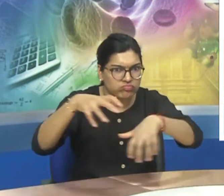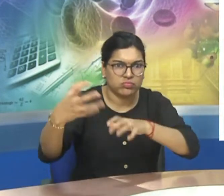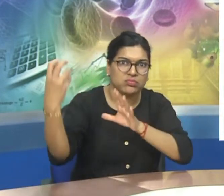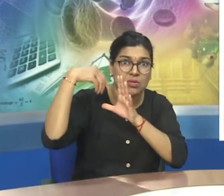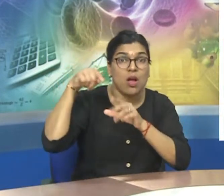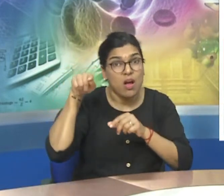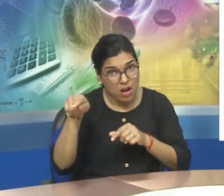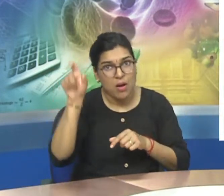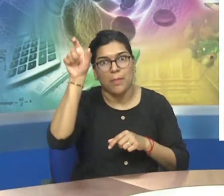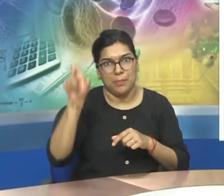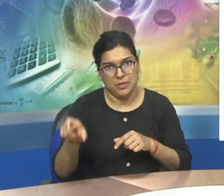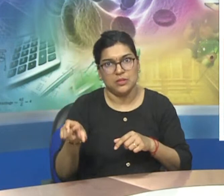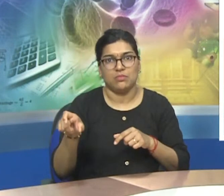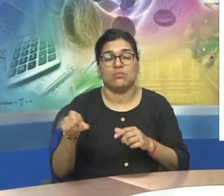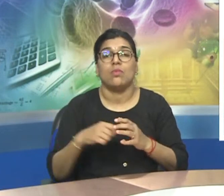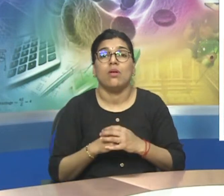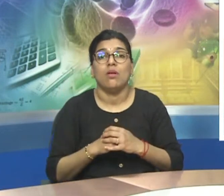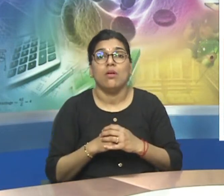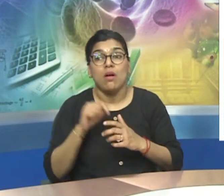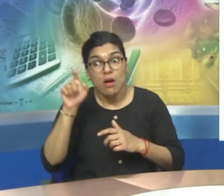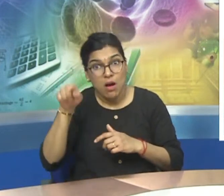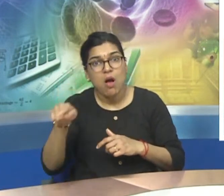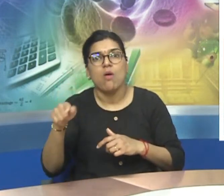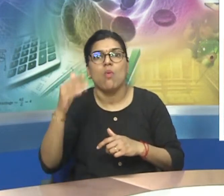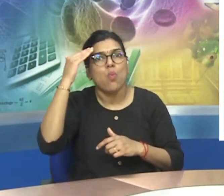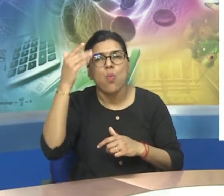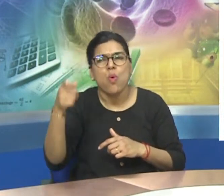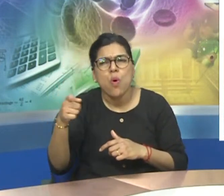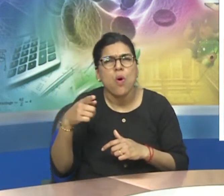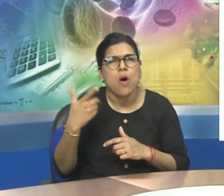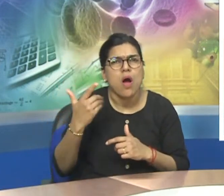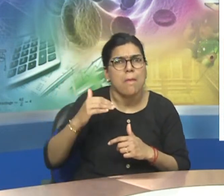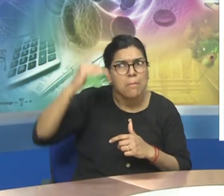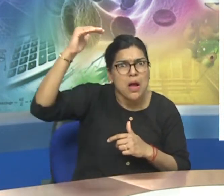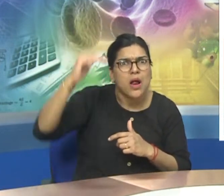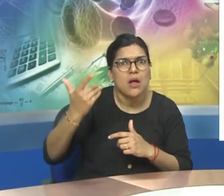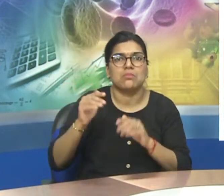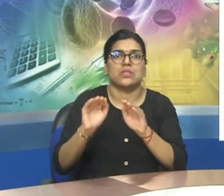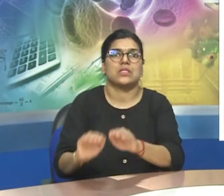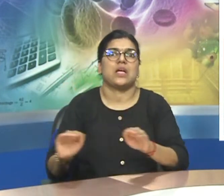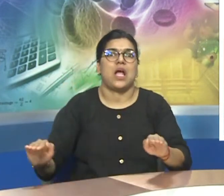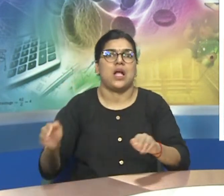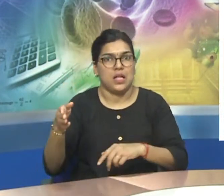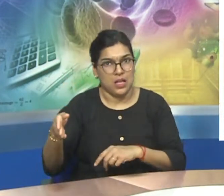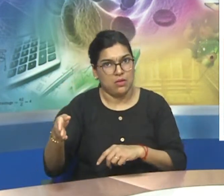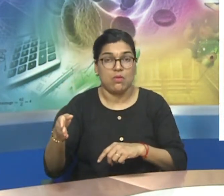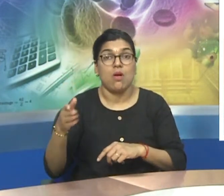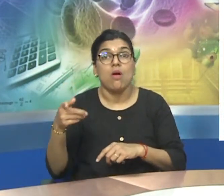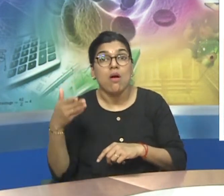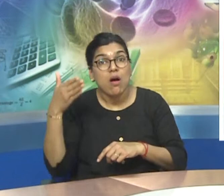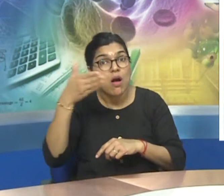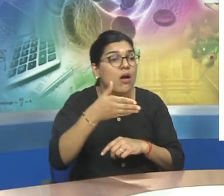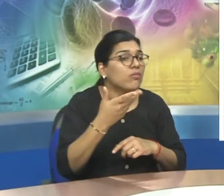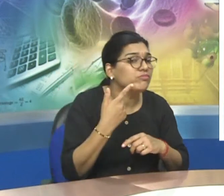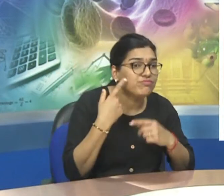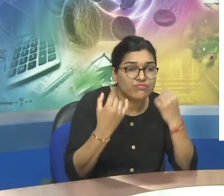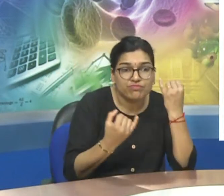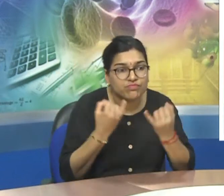So they start dissolving. And the rag pickers, as we know that rag pickers